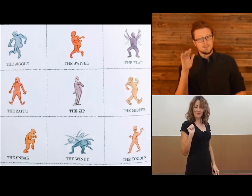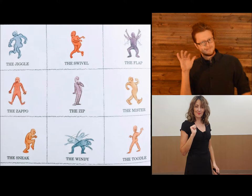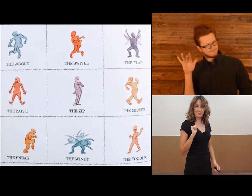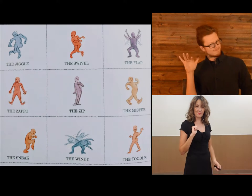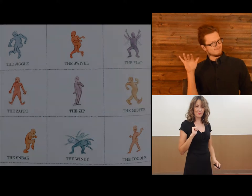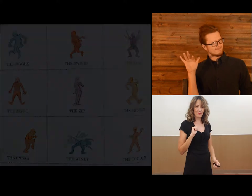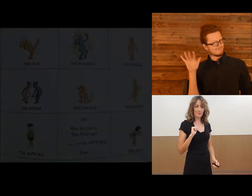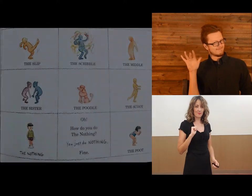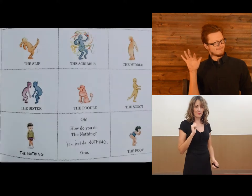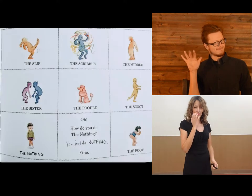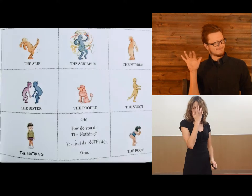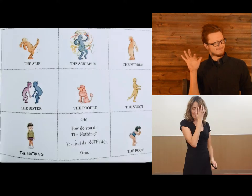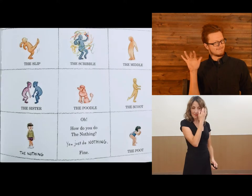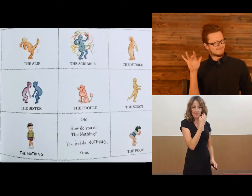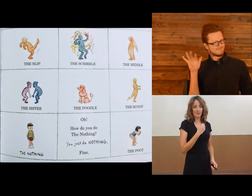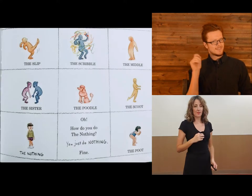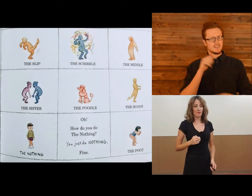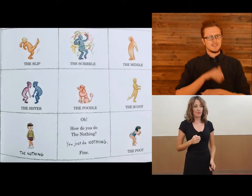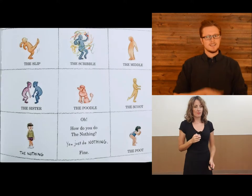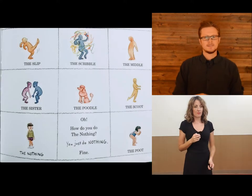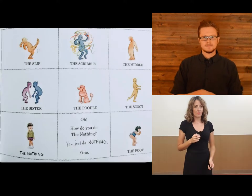toodle,